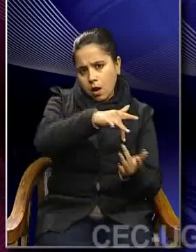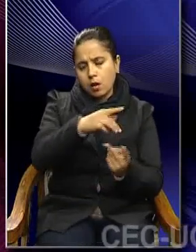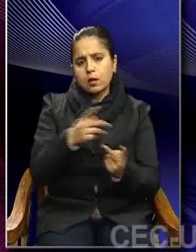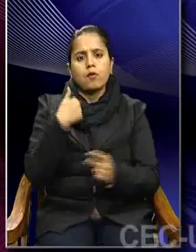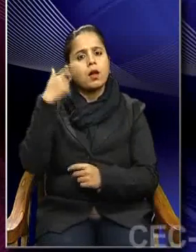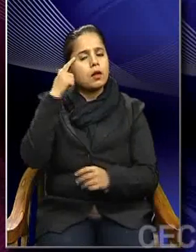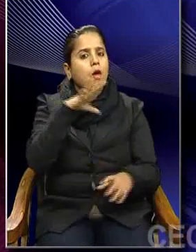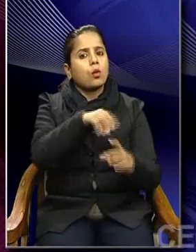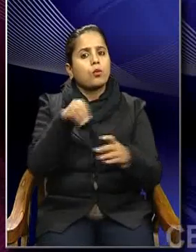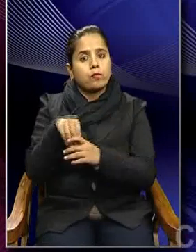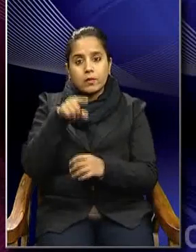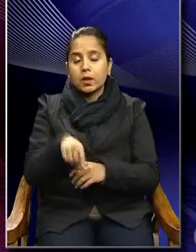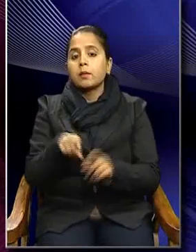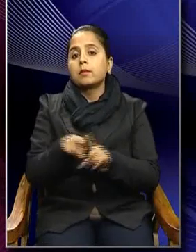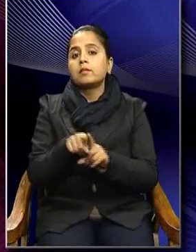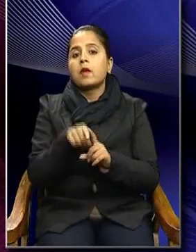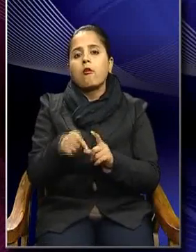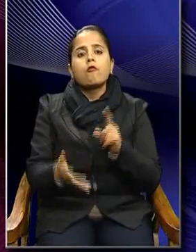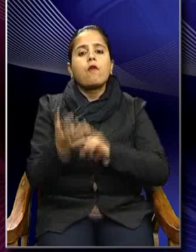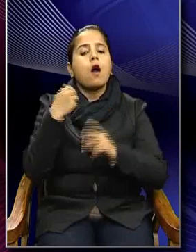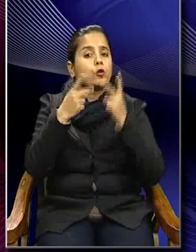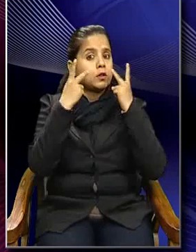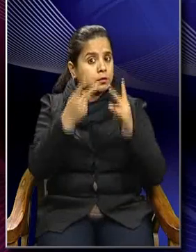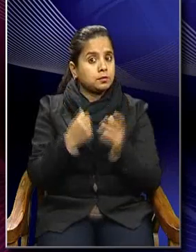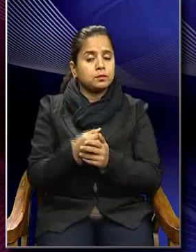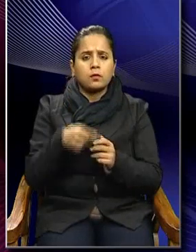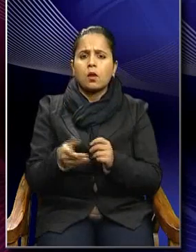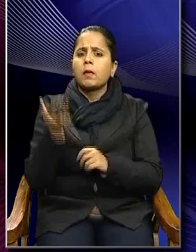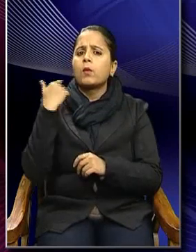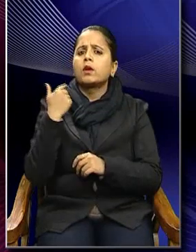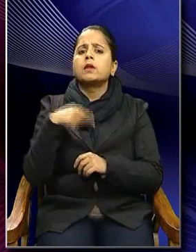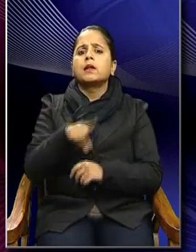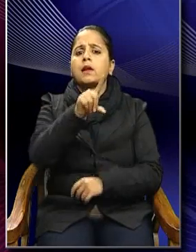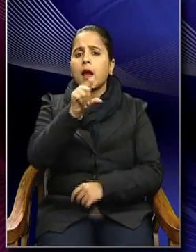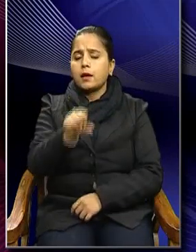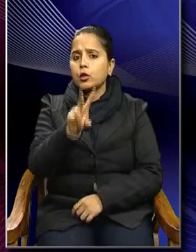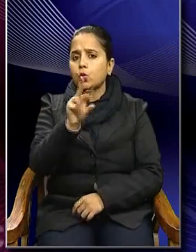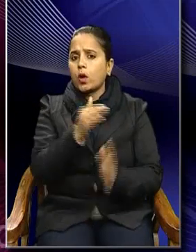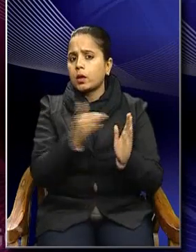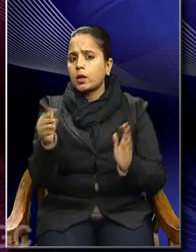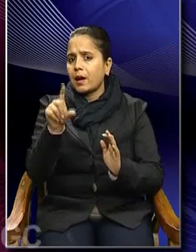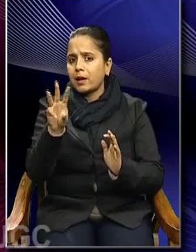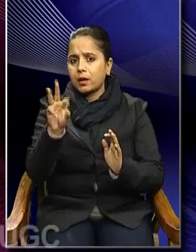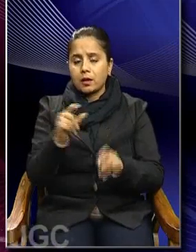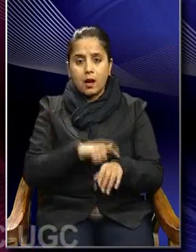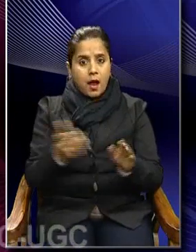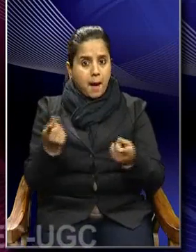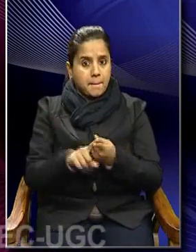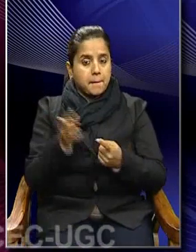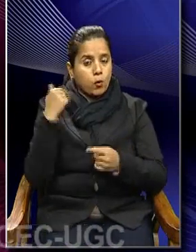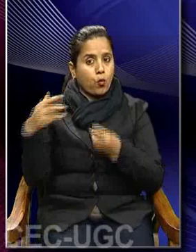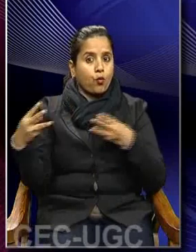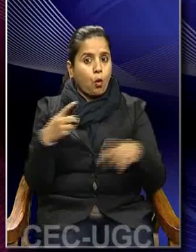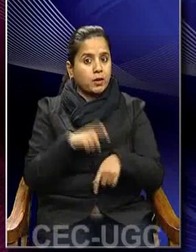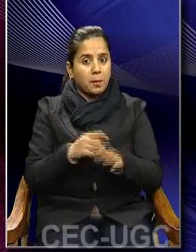is the picture that we find in the decades of 1920s and 1930s in the interwar period.